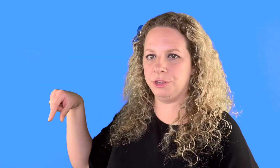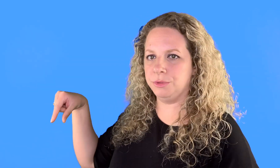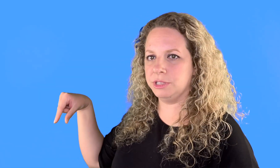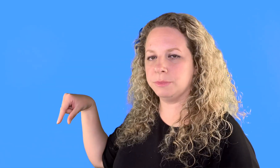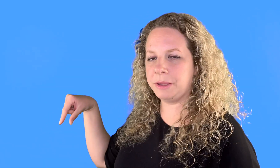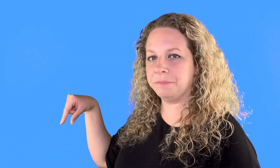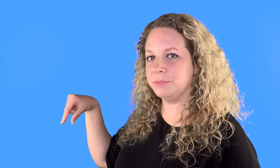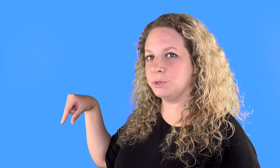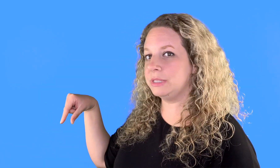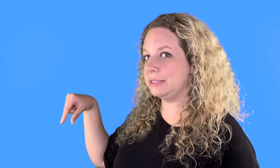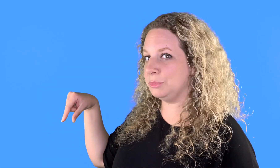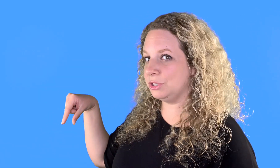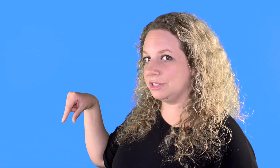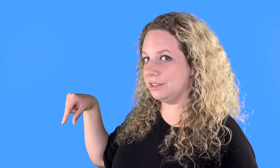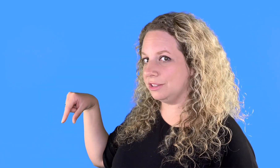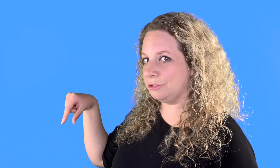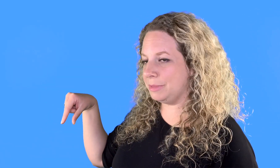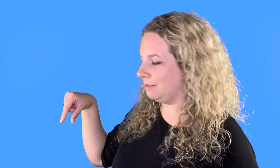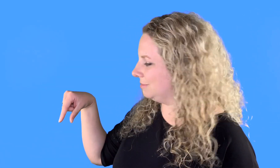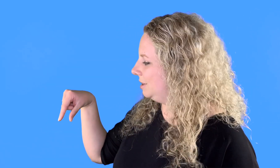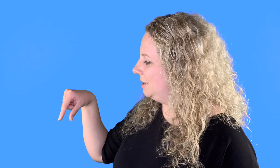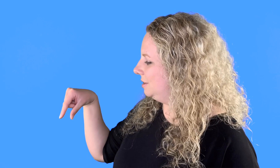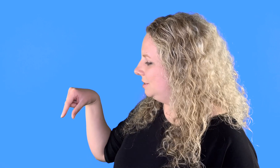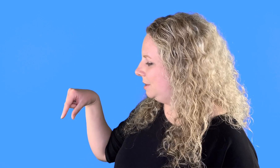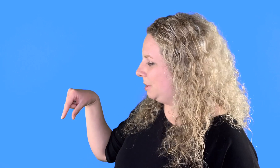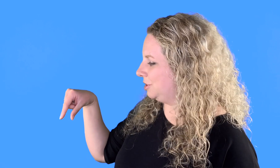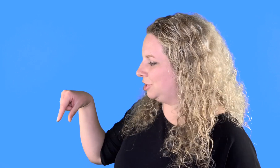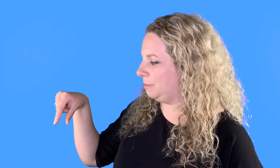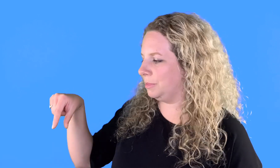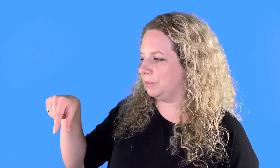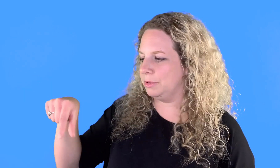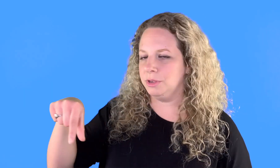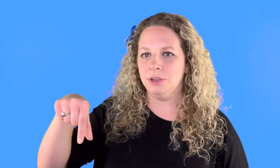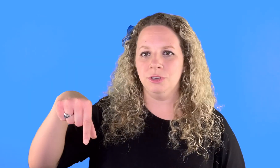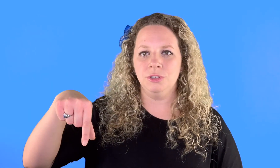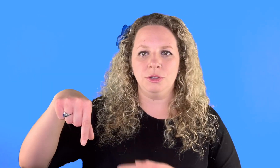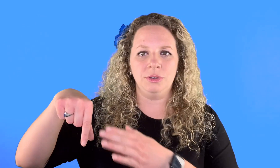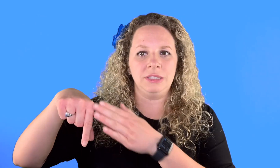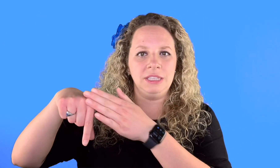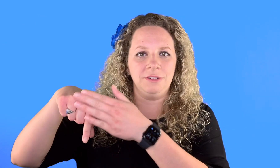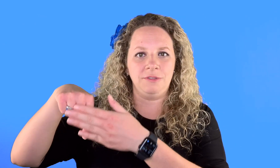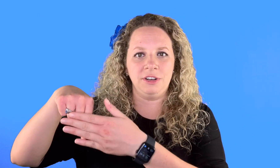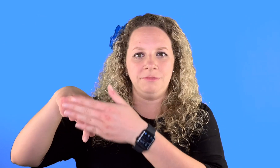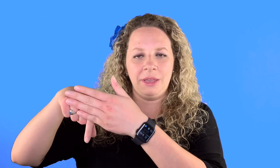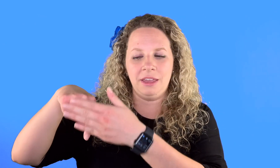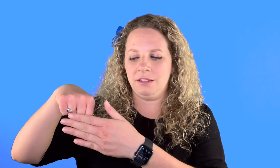this way. So similar to the little bit, same hand shape. So you can see the front of my hand